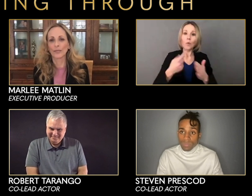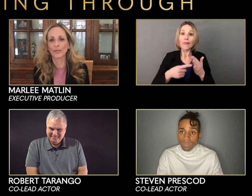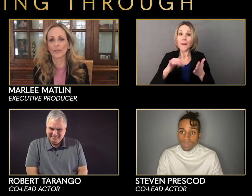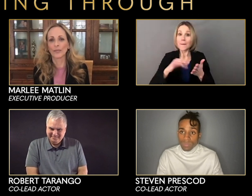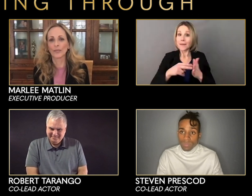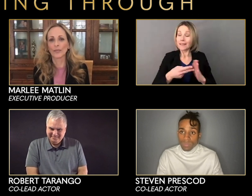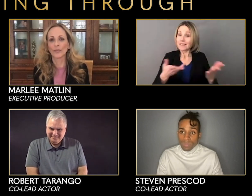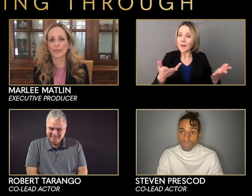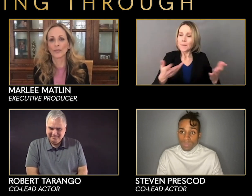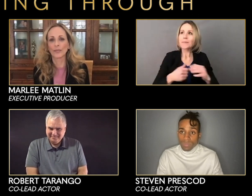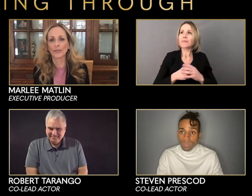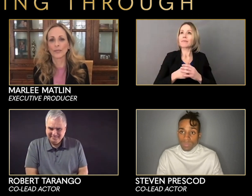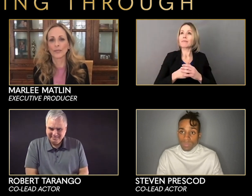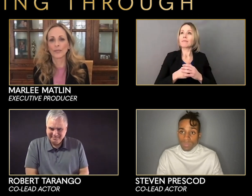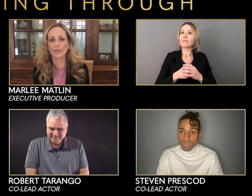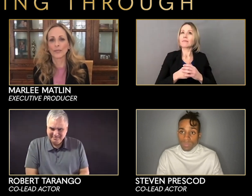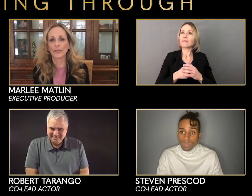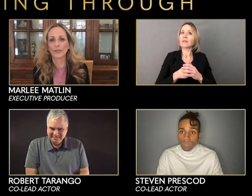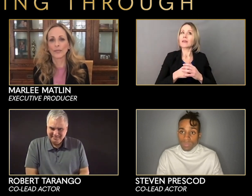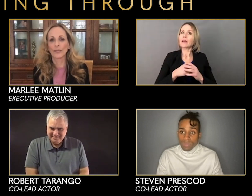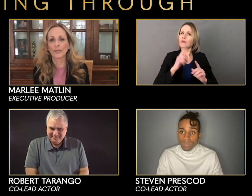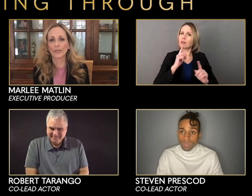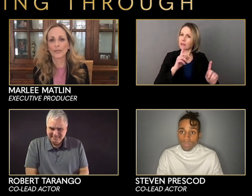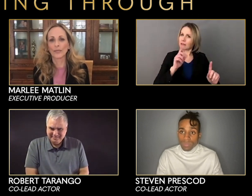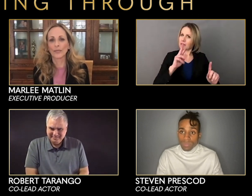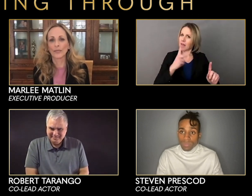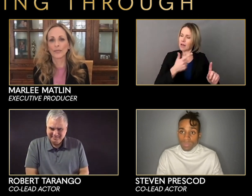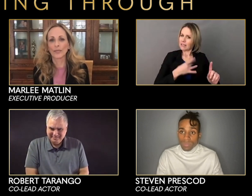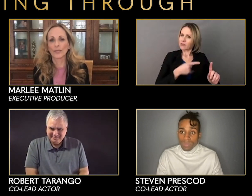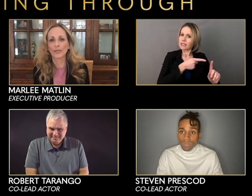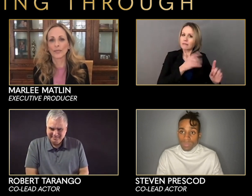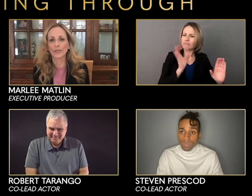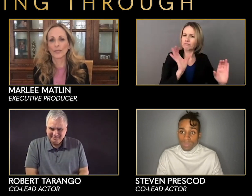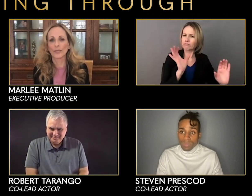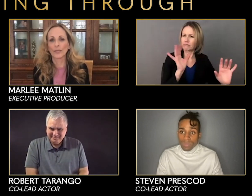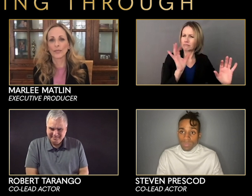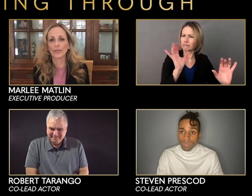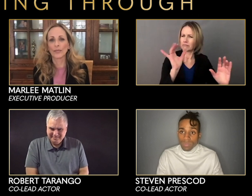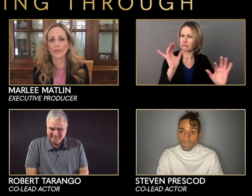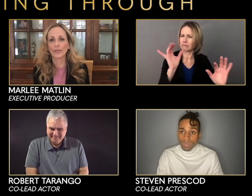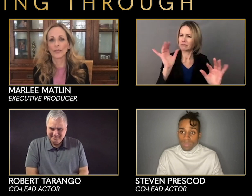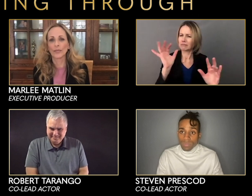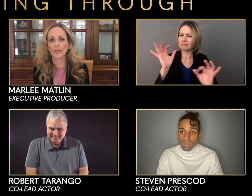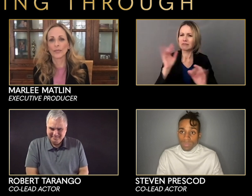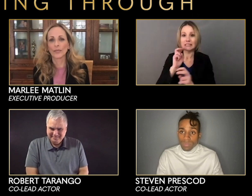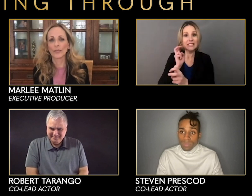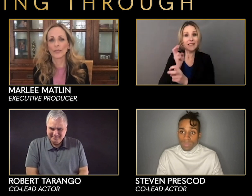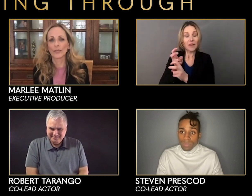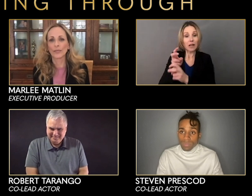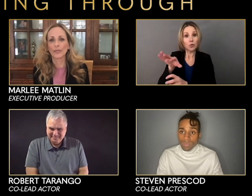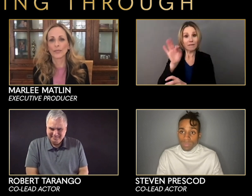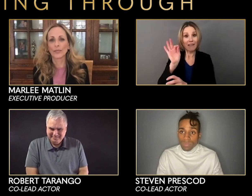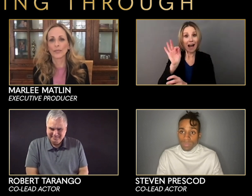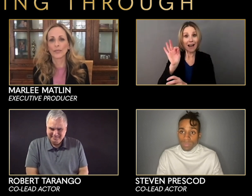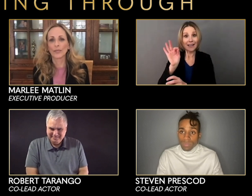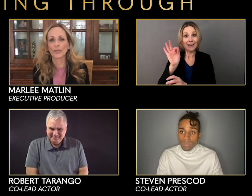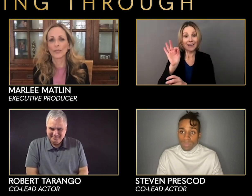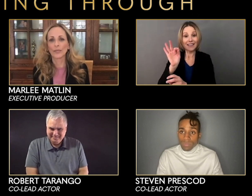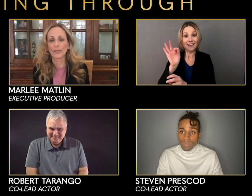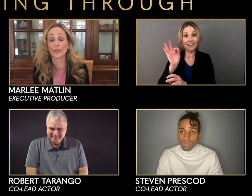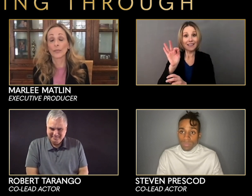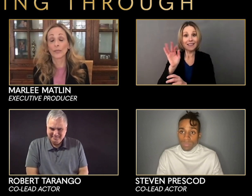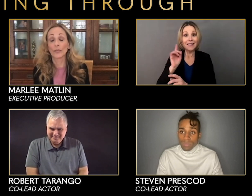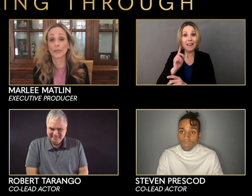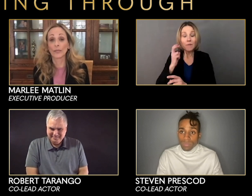it was difficult for Doug to find the actor because didn't